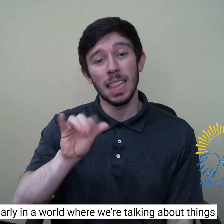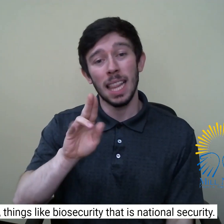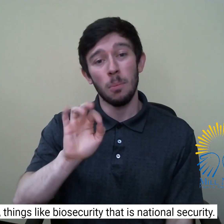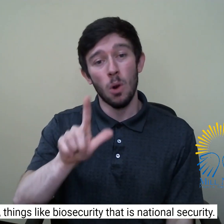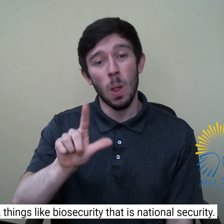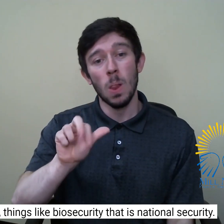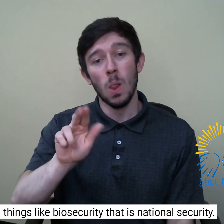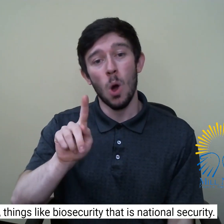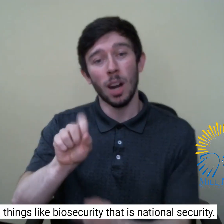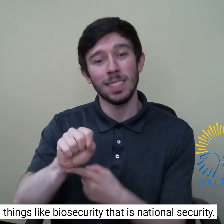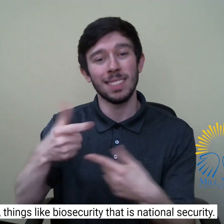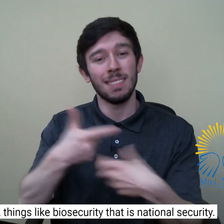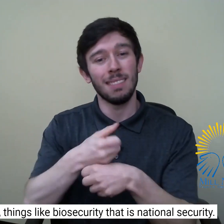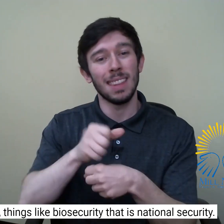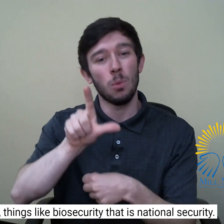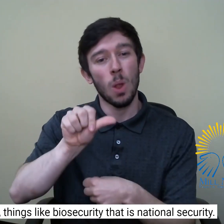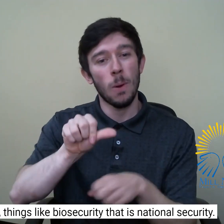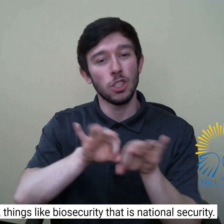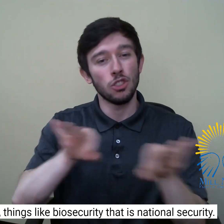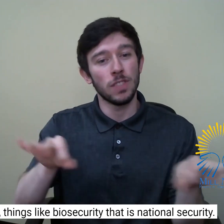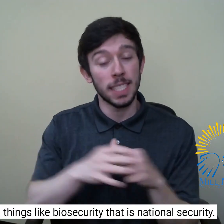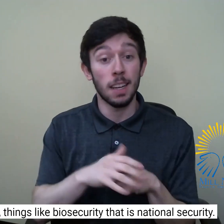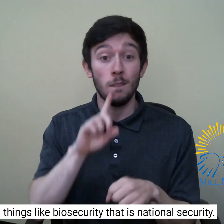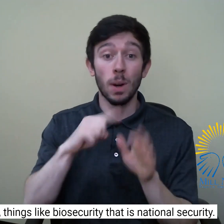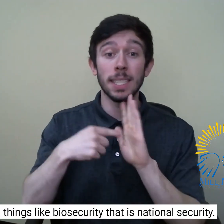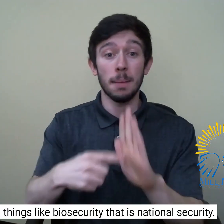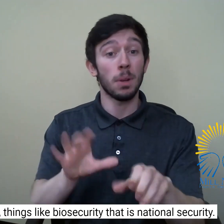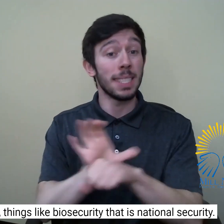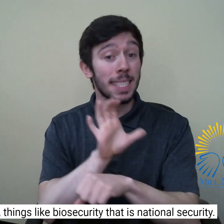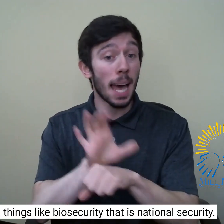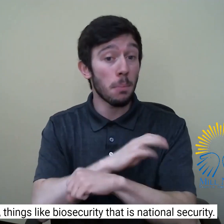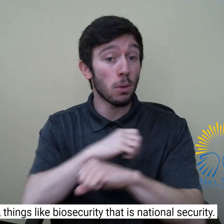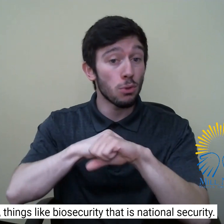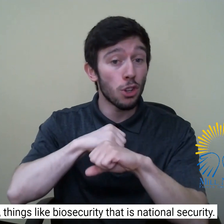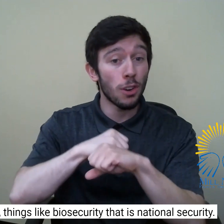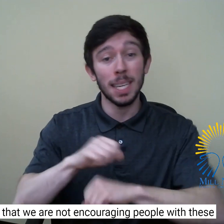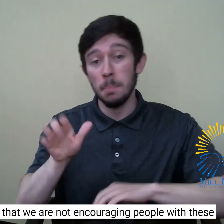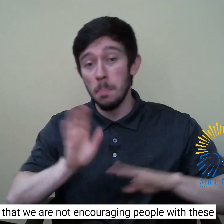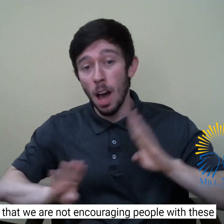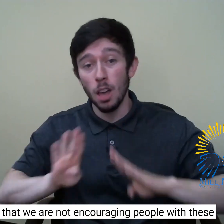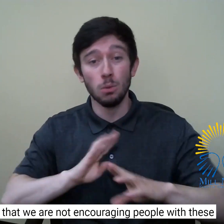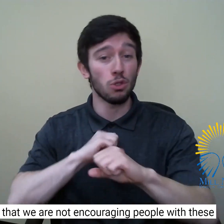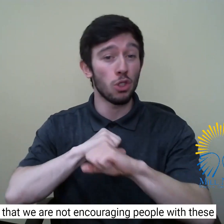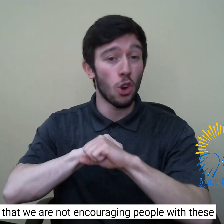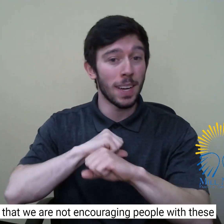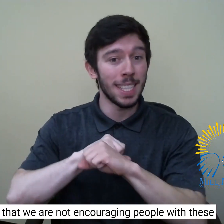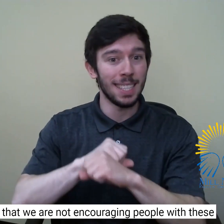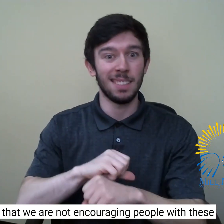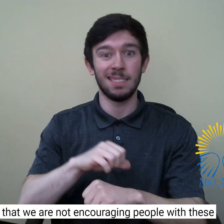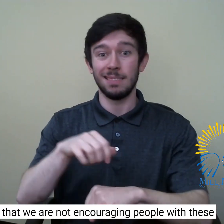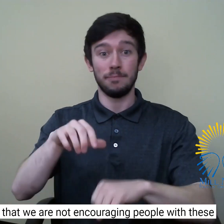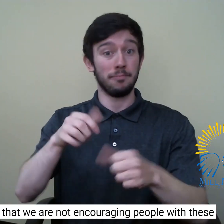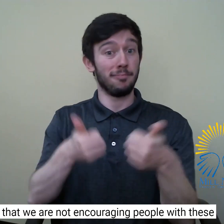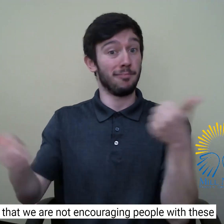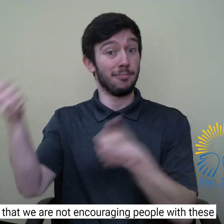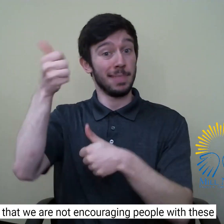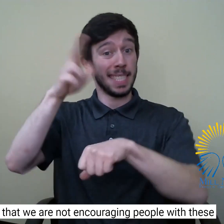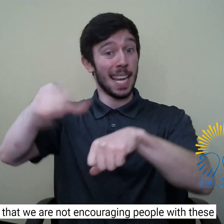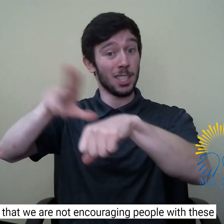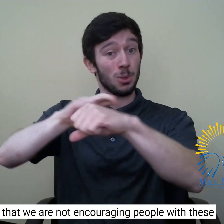like cybersecurity, things like biosecurity, that is national security. How is it possible that we are not encouraging people with